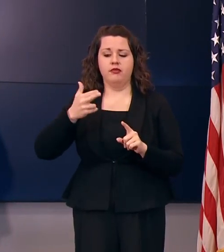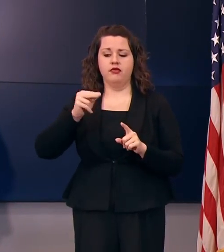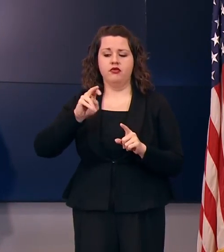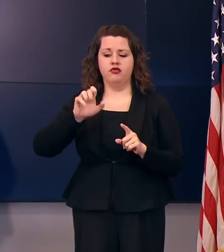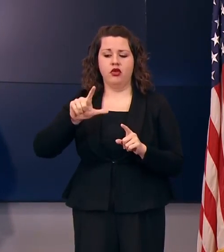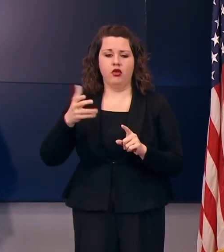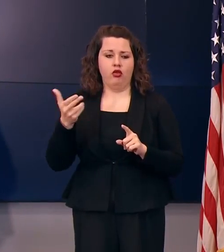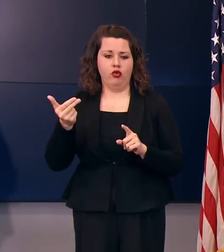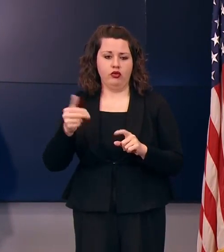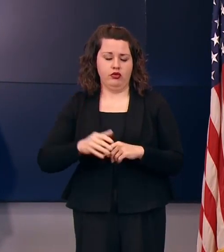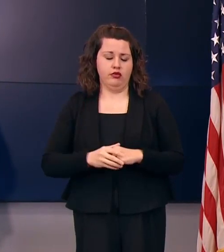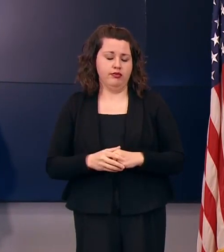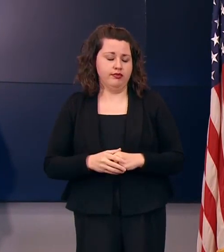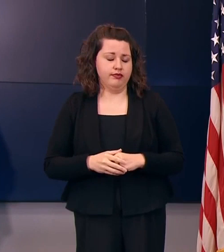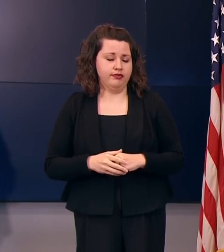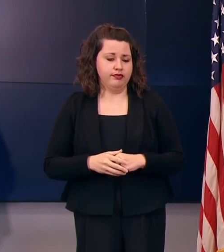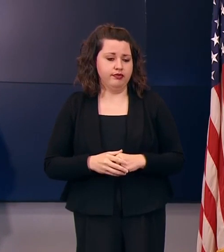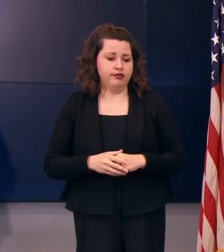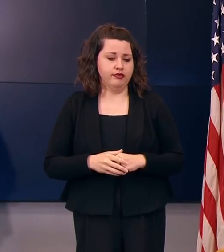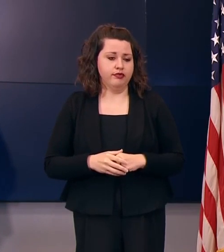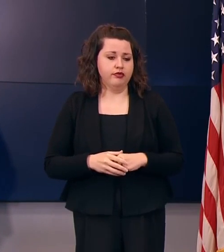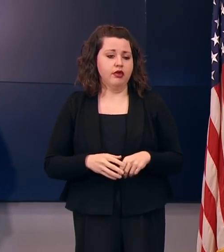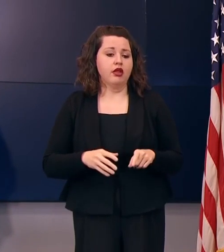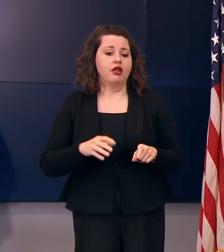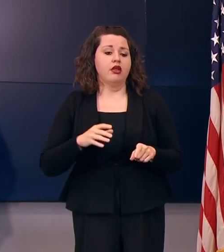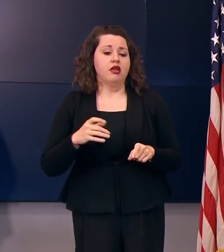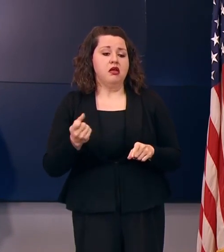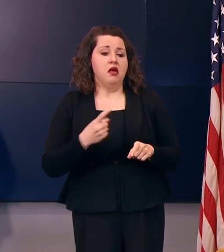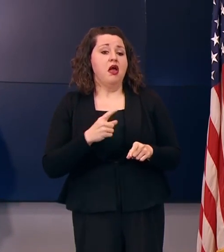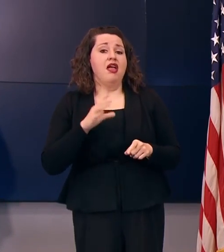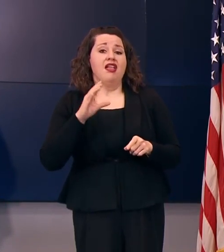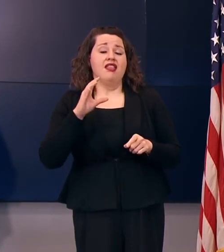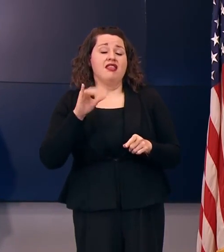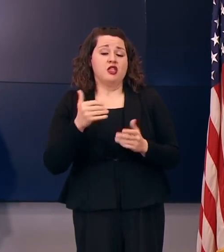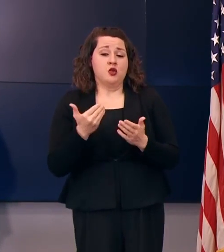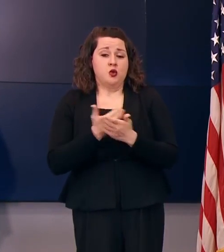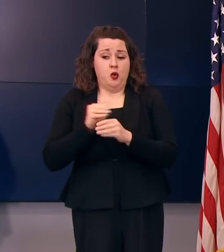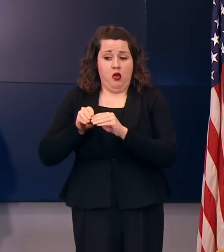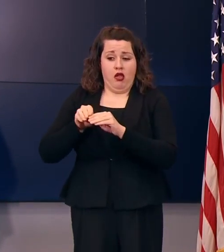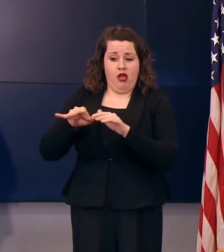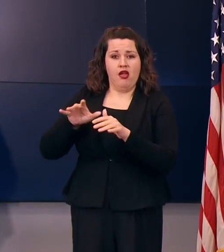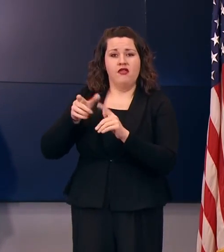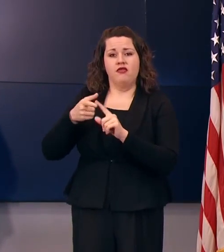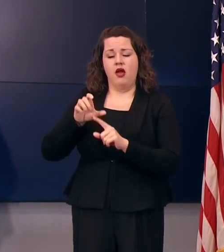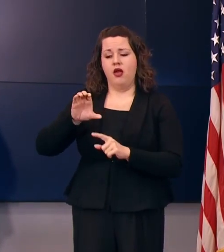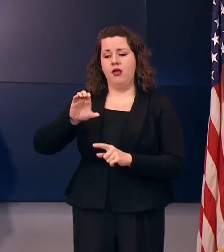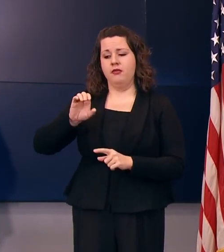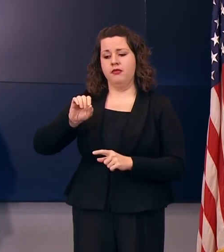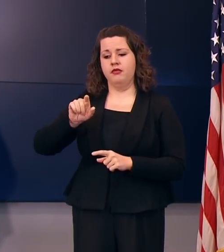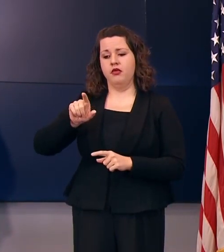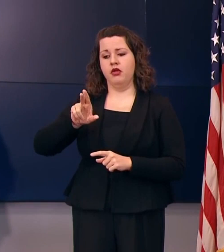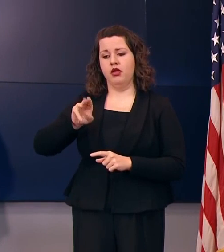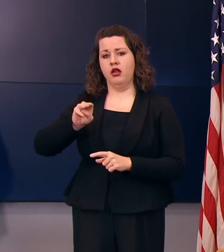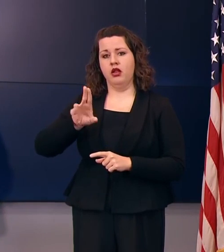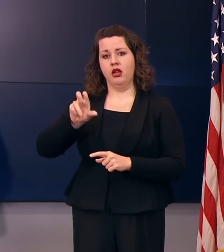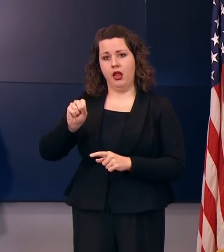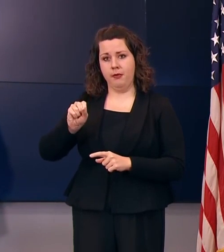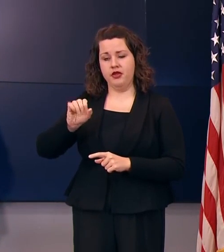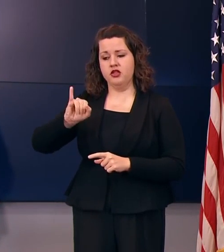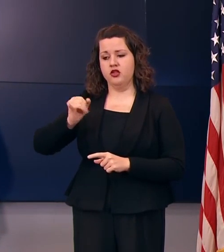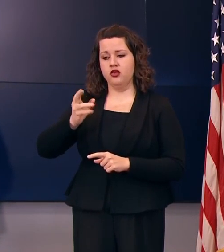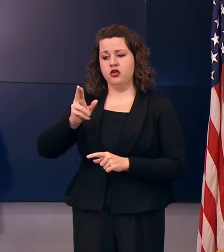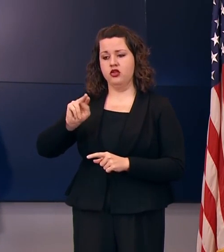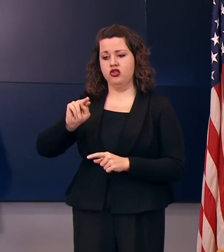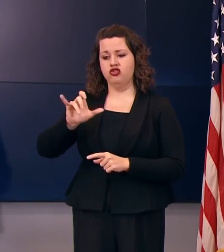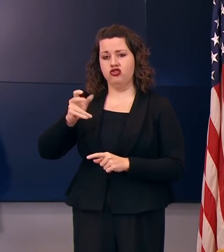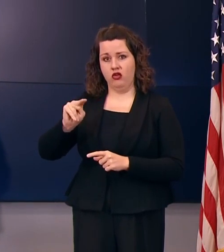Good afternoon, Governor. With this new outbreak at the Columbus Junction meat facility, and then looking